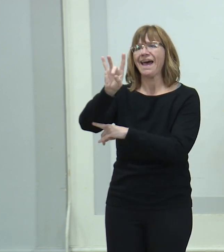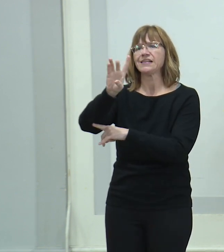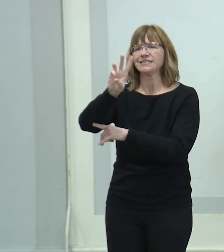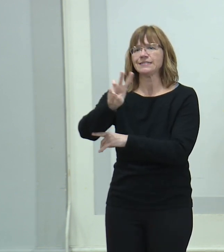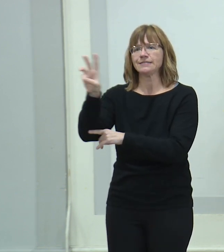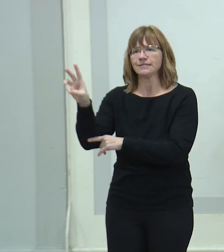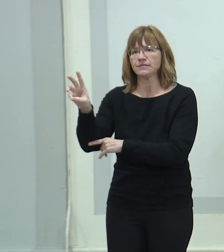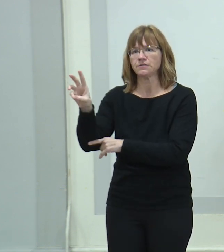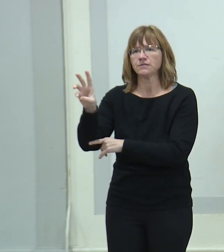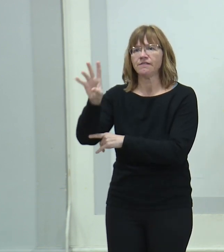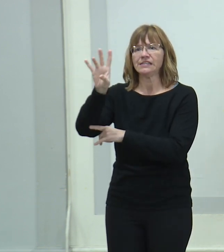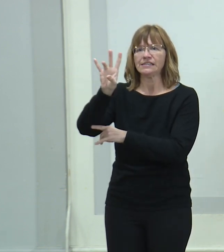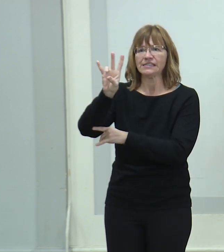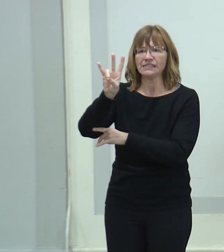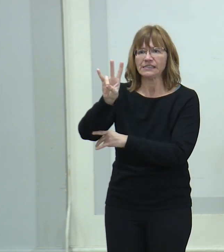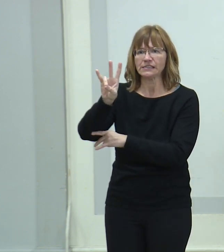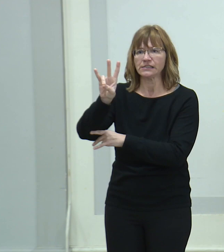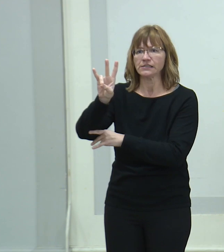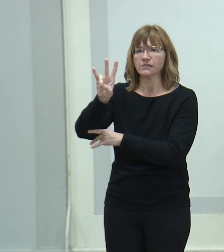1-866-7-LOCK-UP. Thank you.